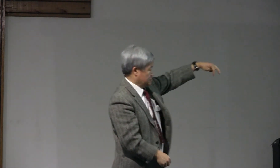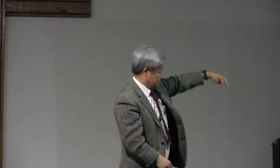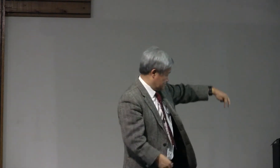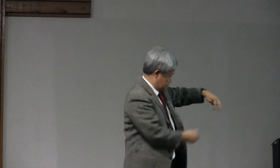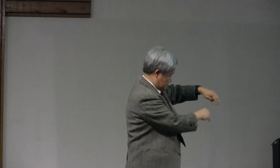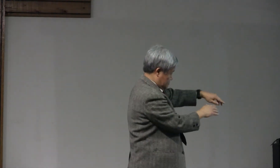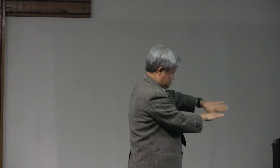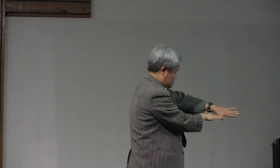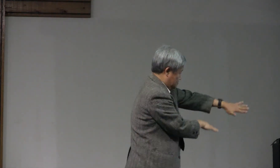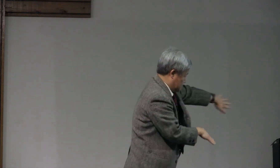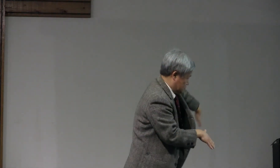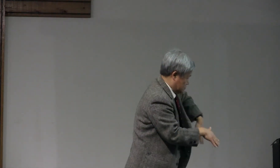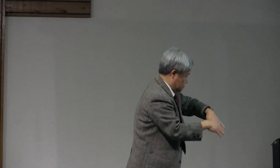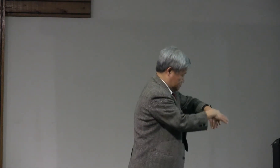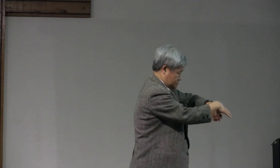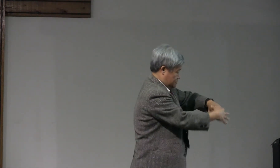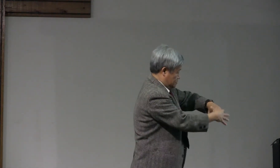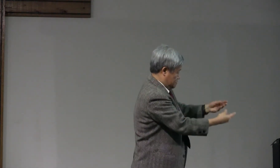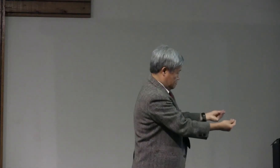And he was not.